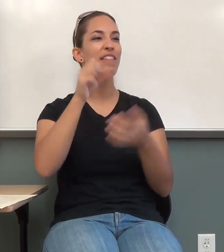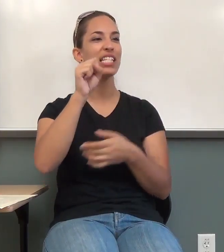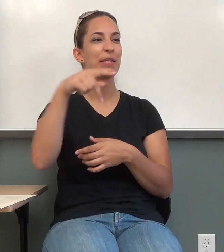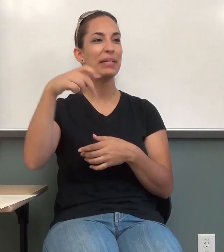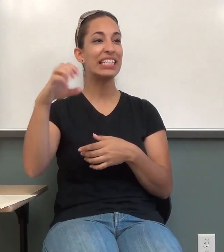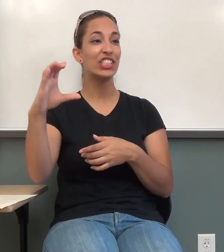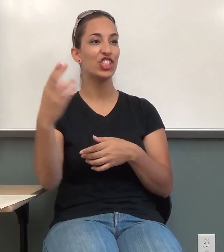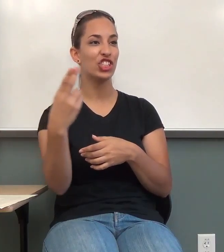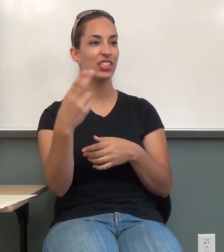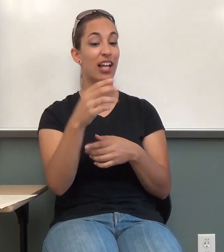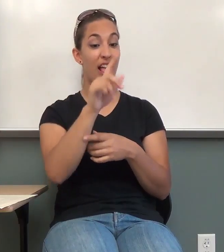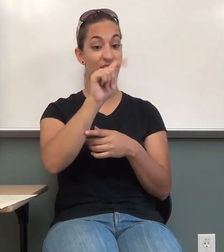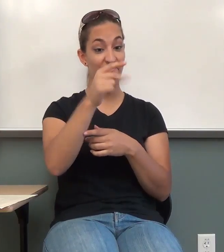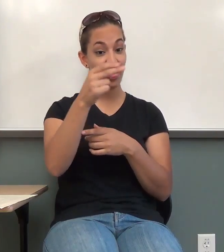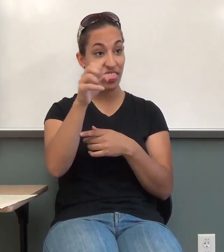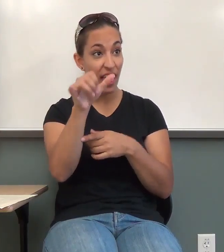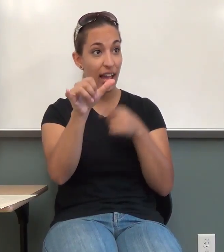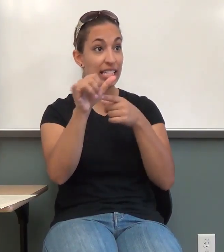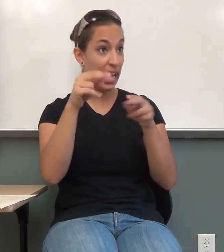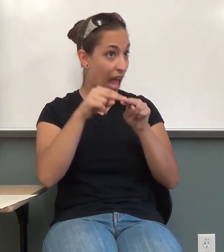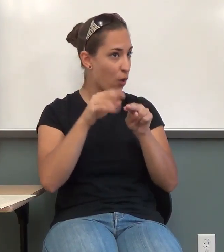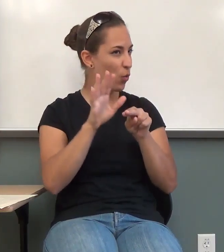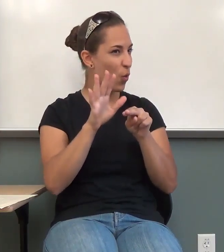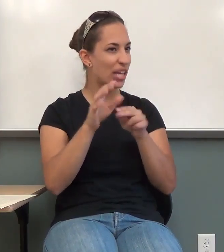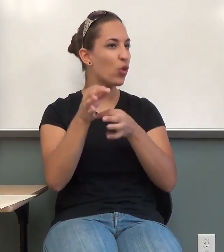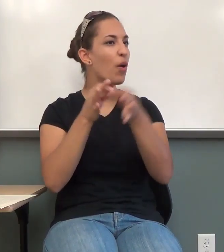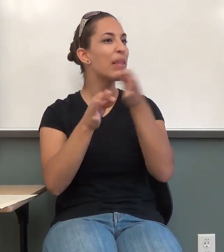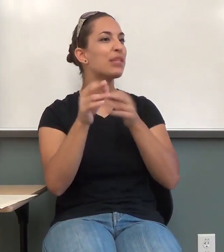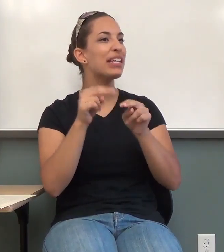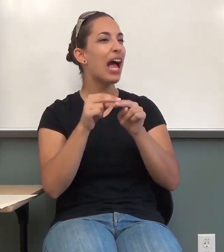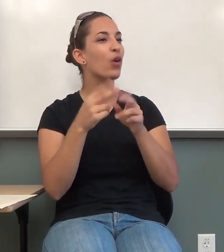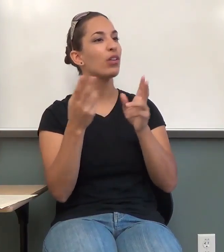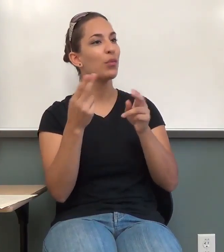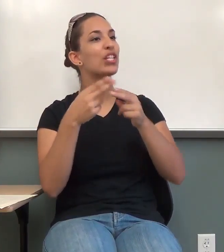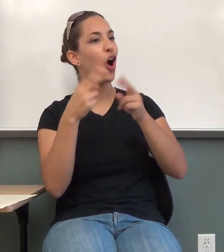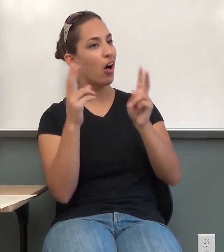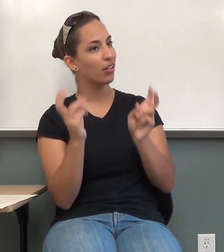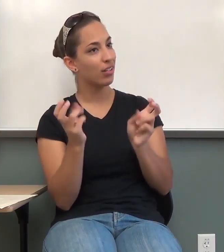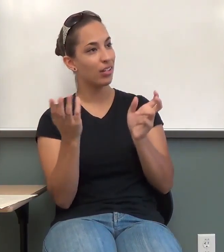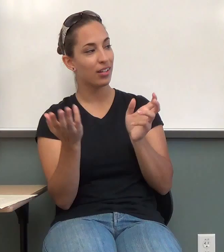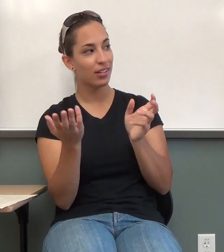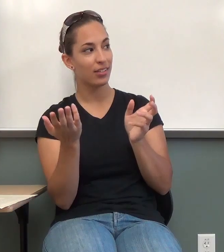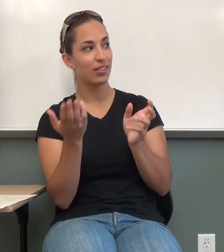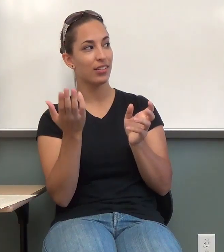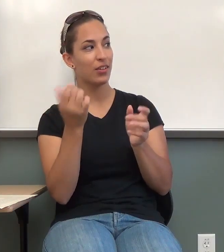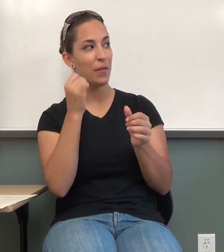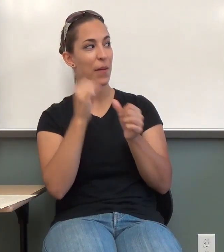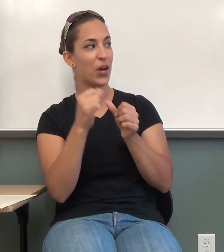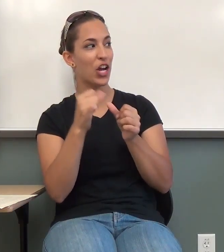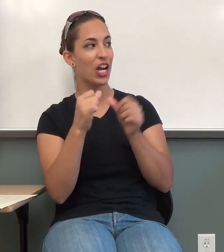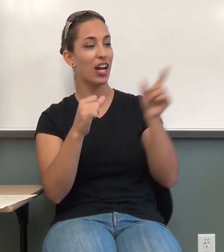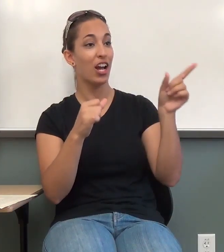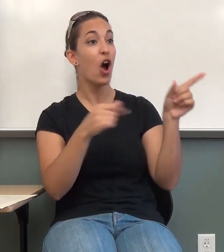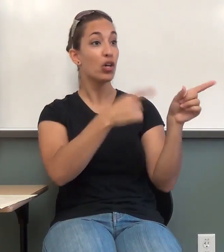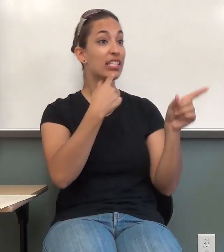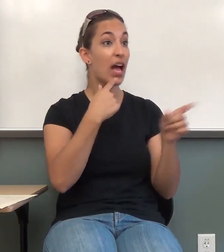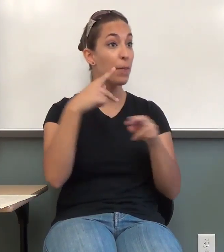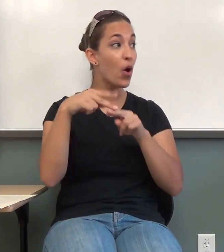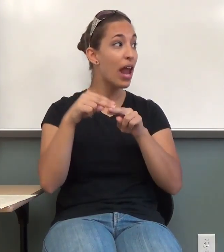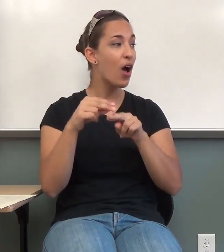they? Not a noun, it's a replacement noun. What do we call that? Remember? Yeah, she said pronoun. Oh, you said pronoun? I thought you said